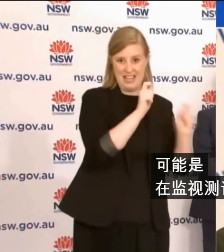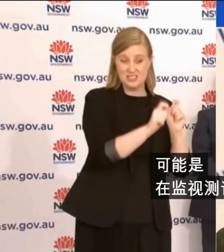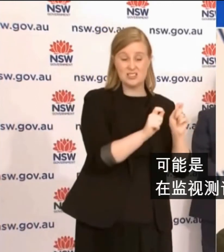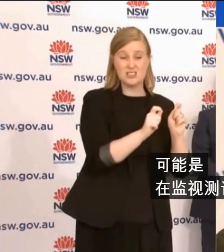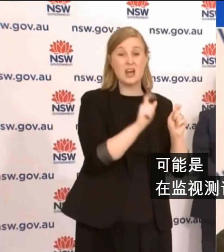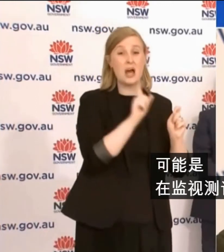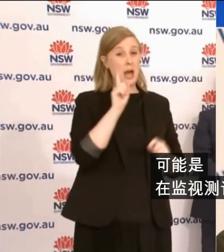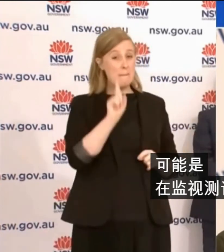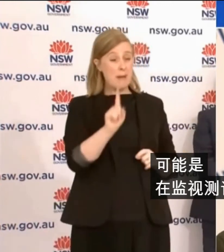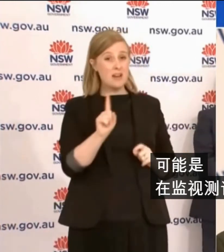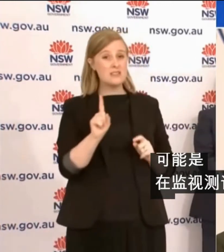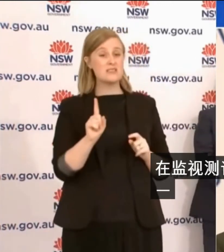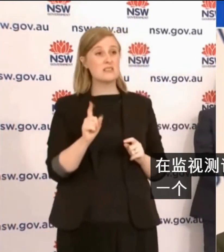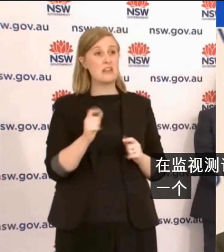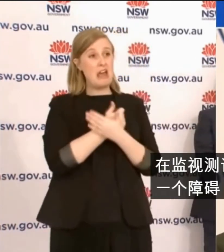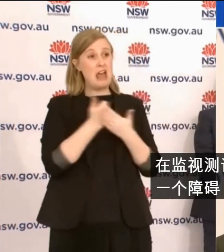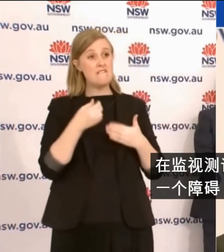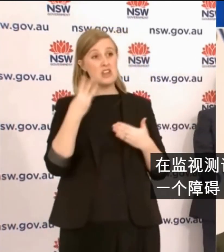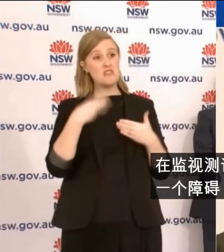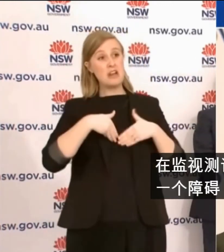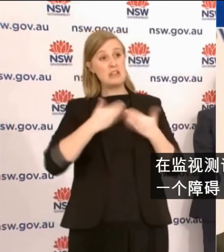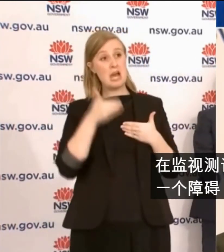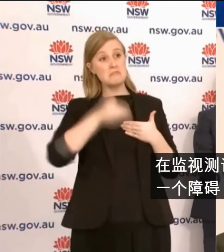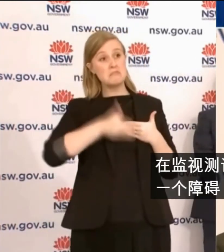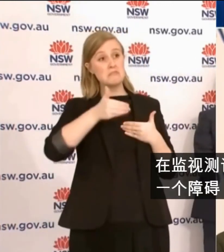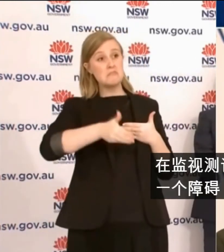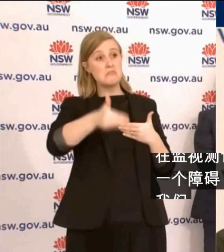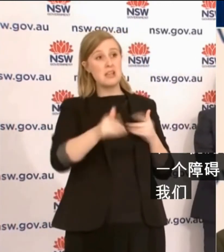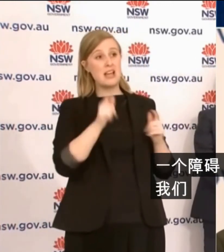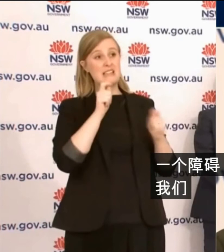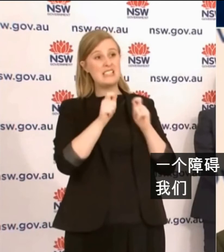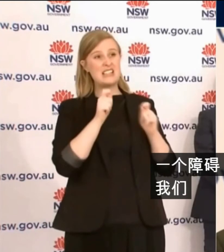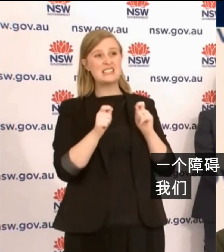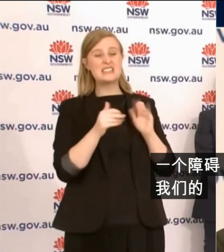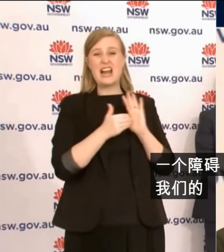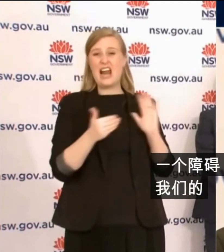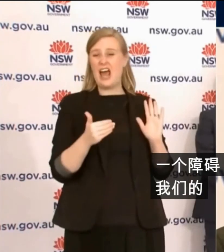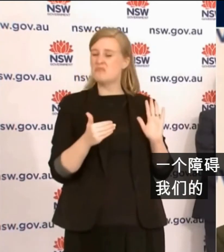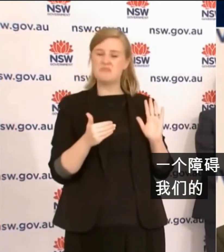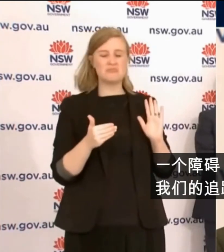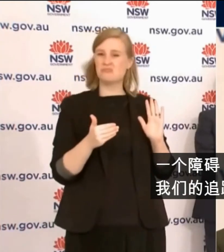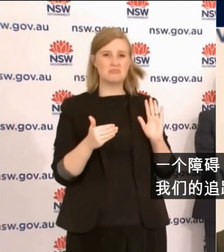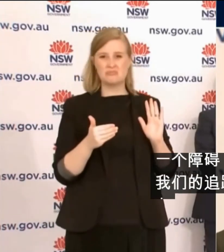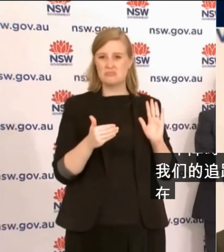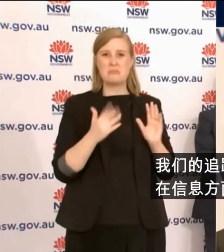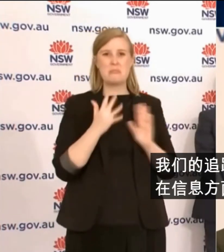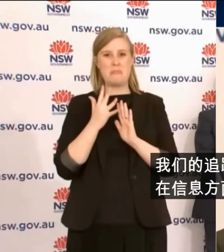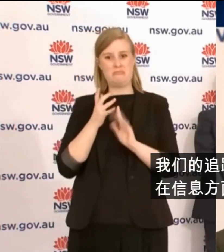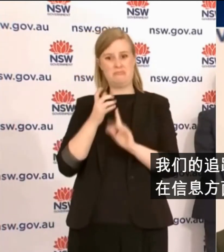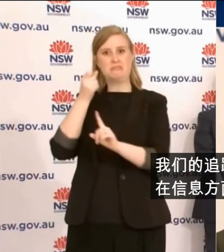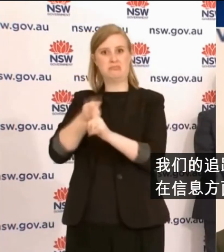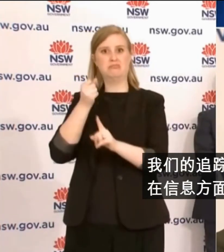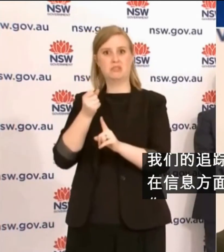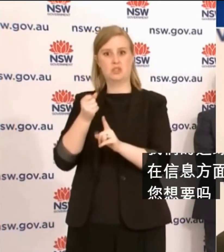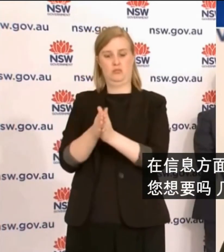of surveillance testing, can be a bar, or it gets in the way of the faster turnaround that our tracers need to have in terms